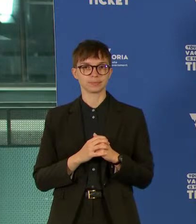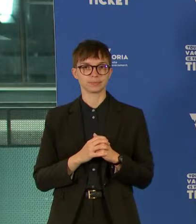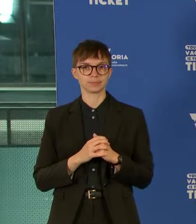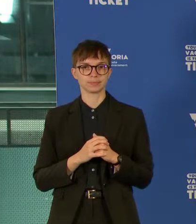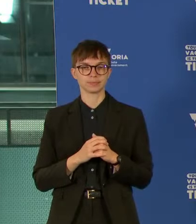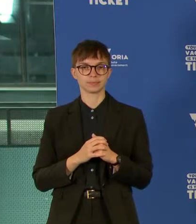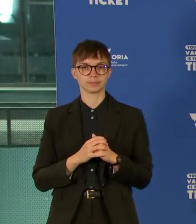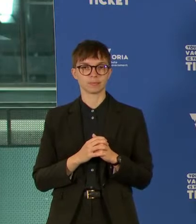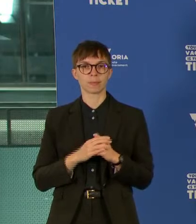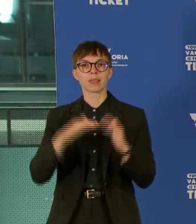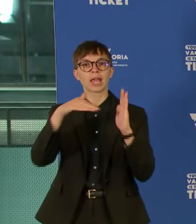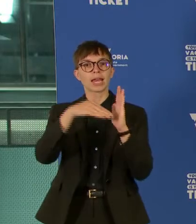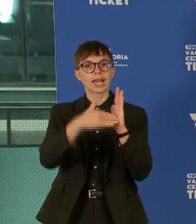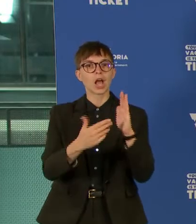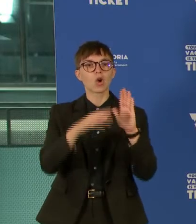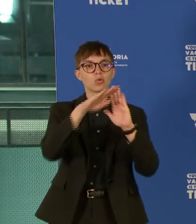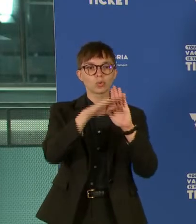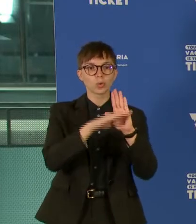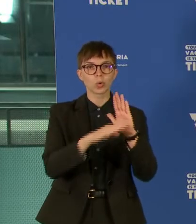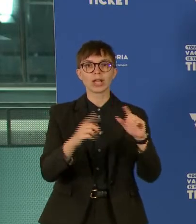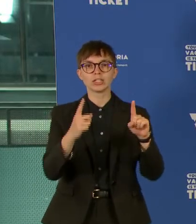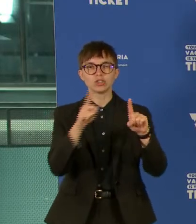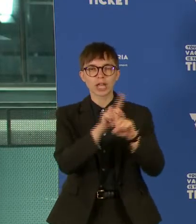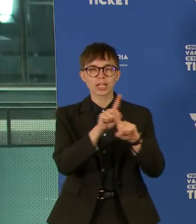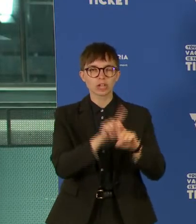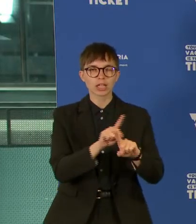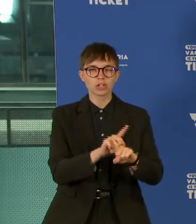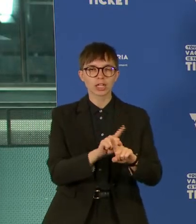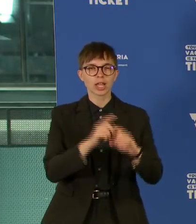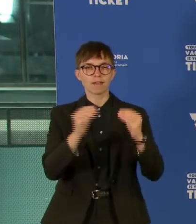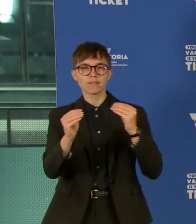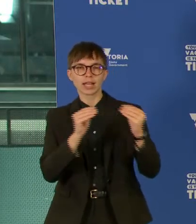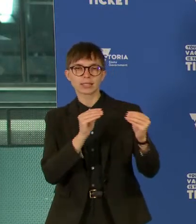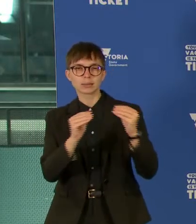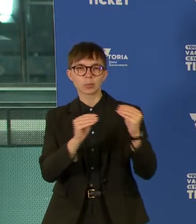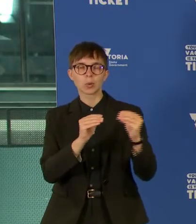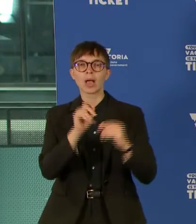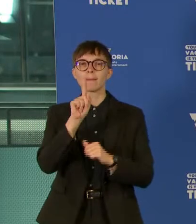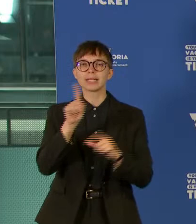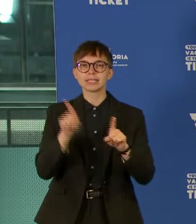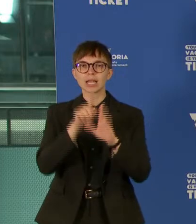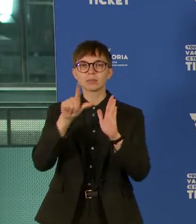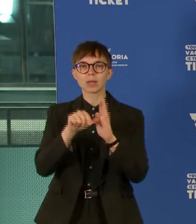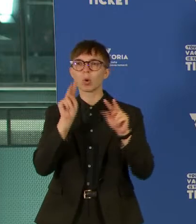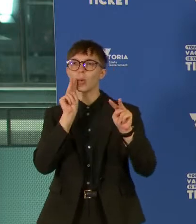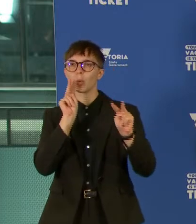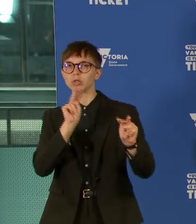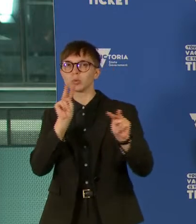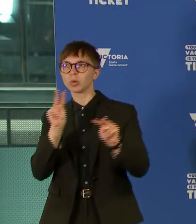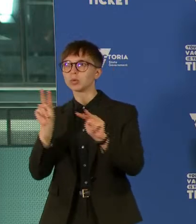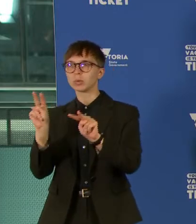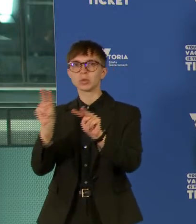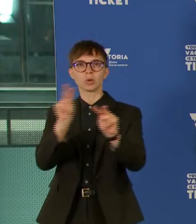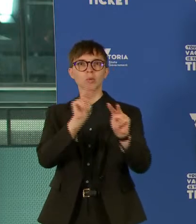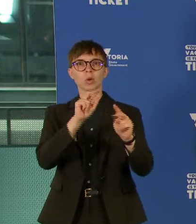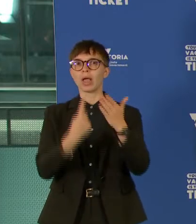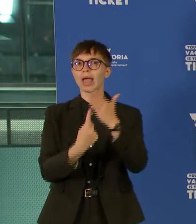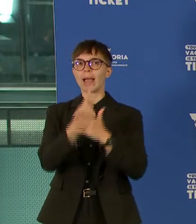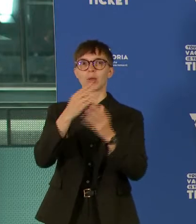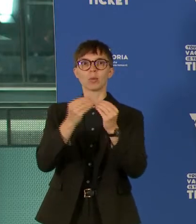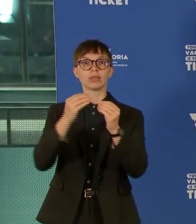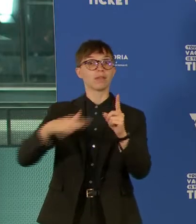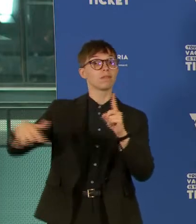that we're making with the huge and continued pressures that our health services and